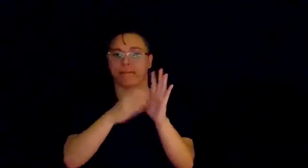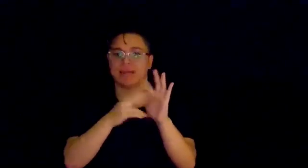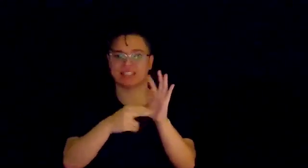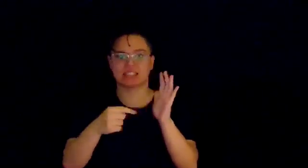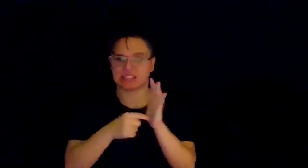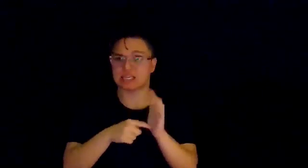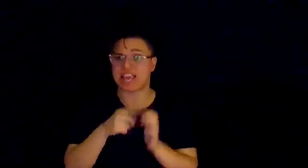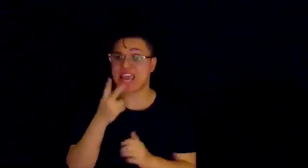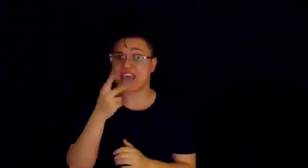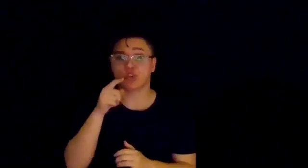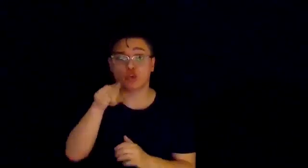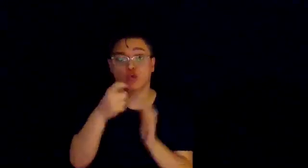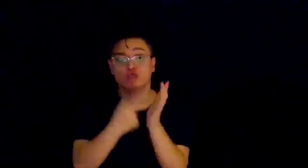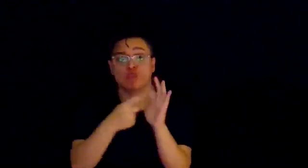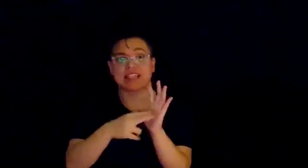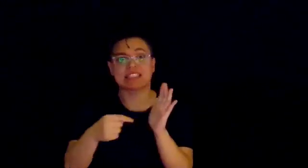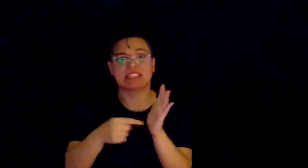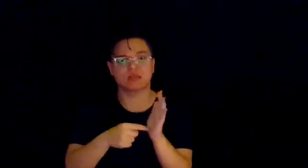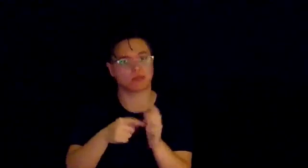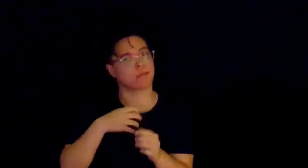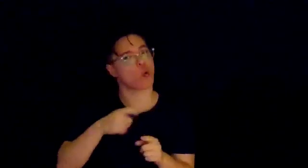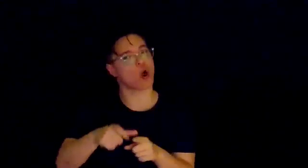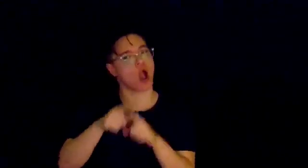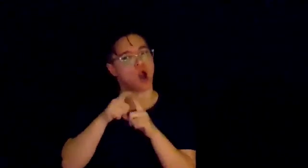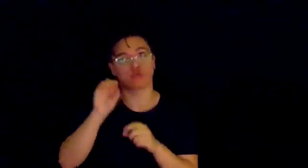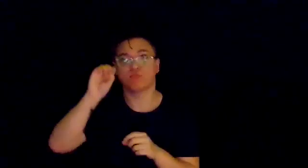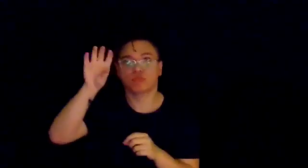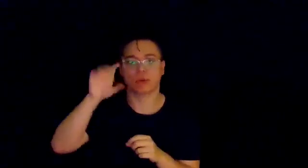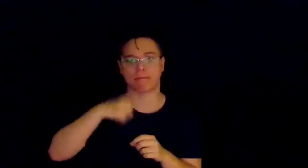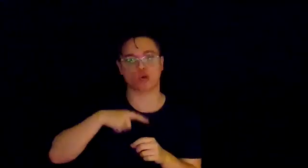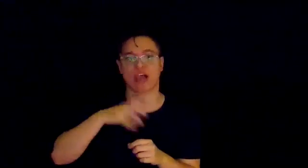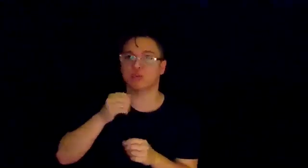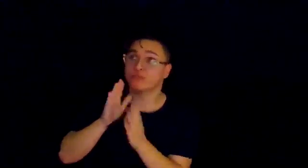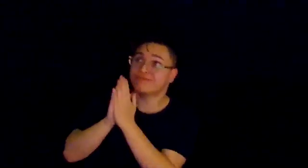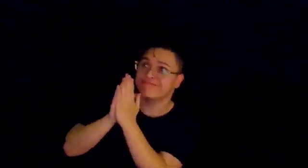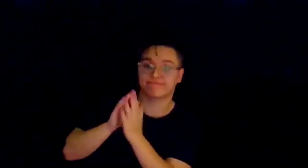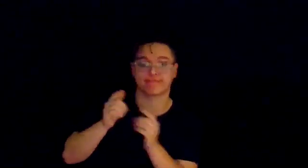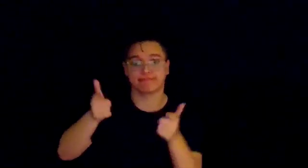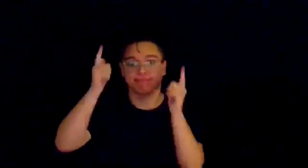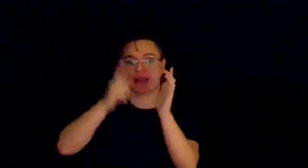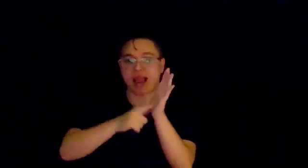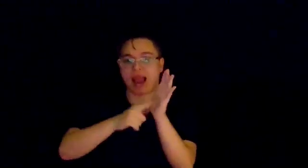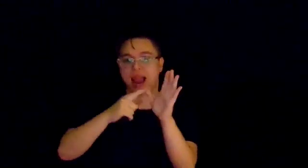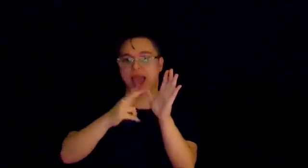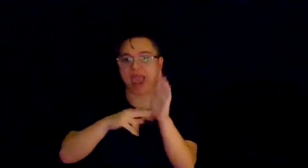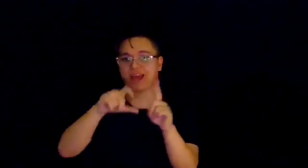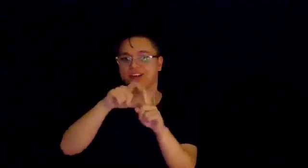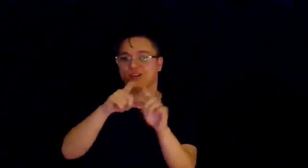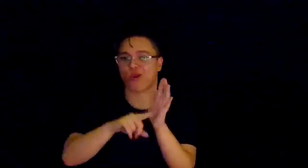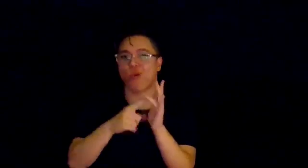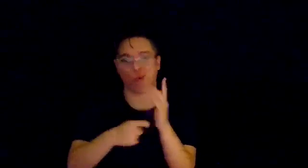need some equipment within your home. If you're renting, it's quite hard to get some of these